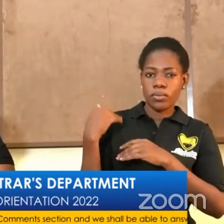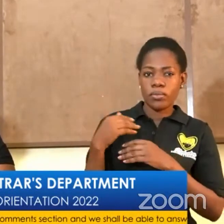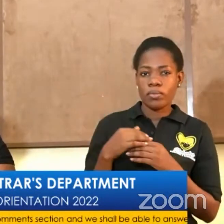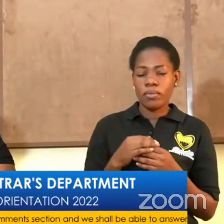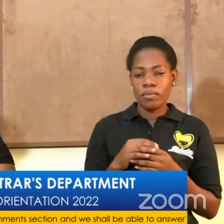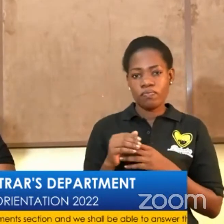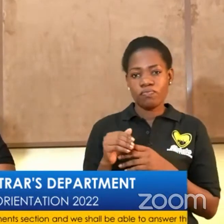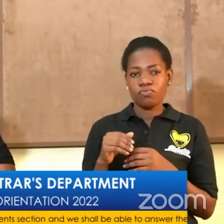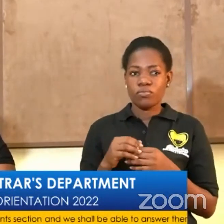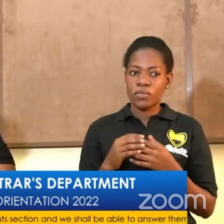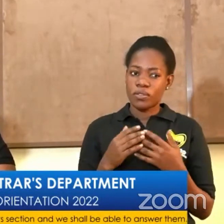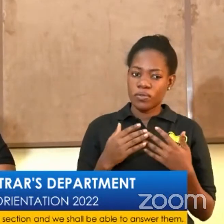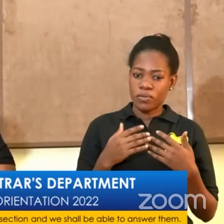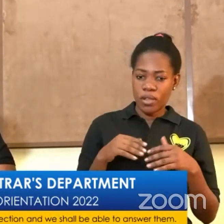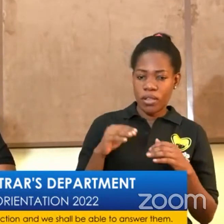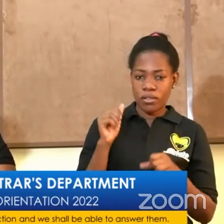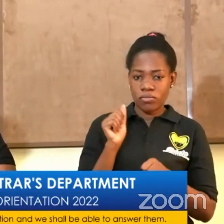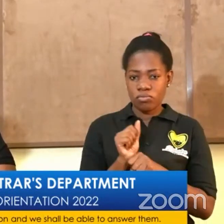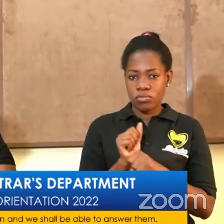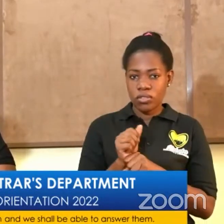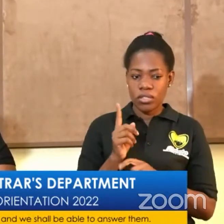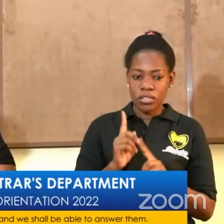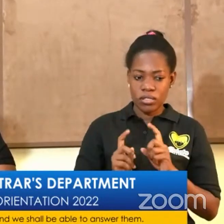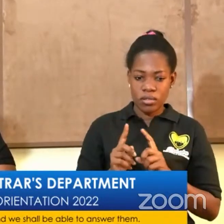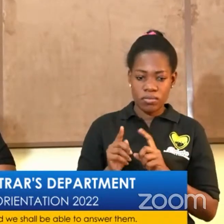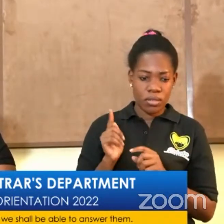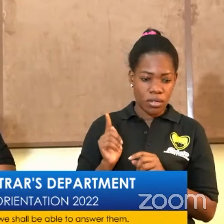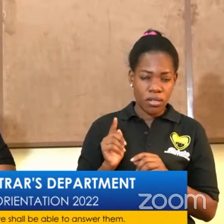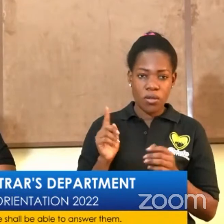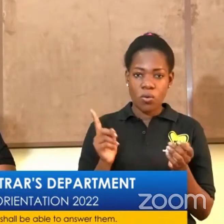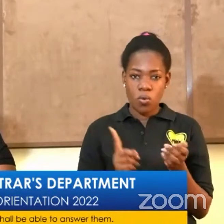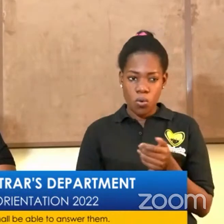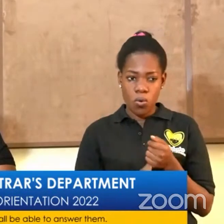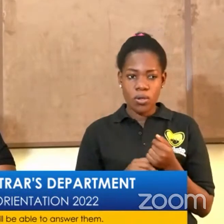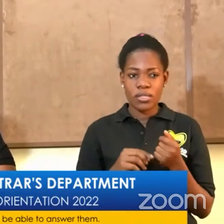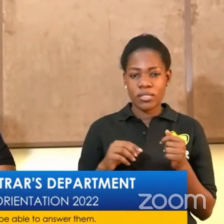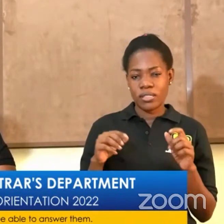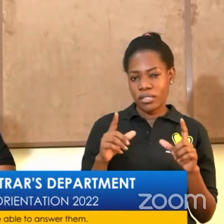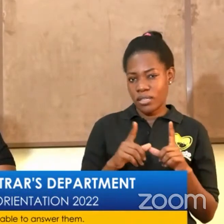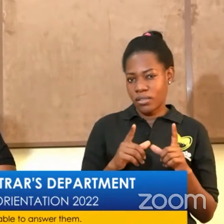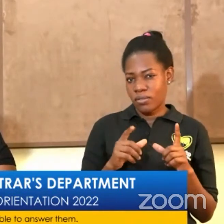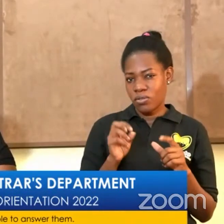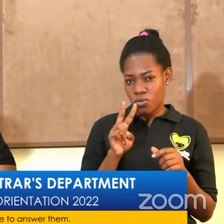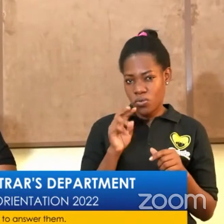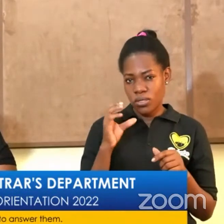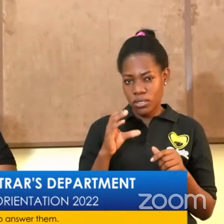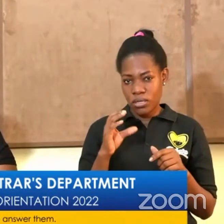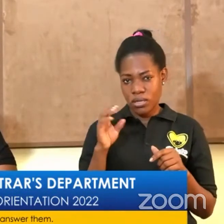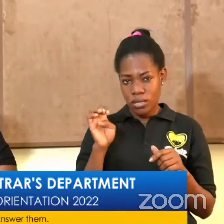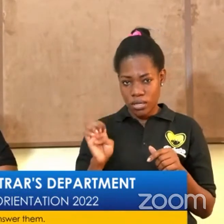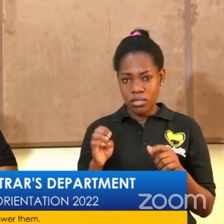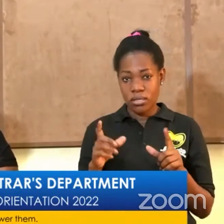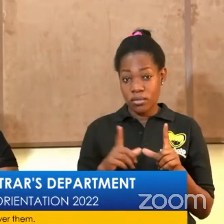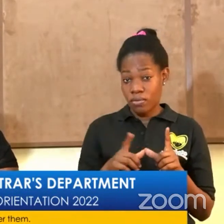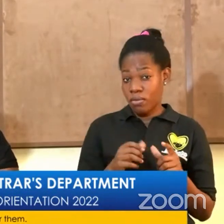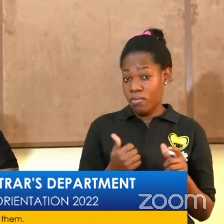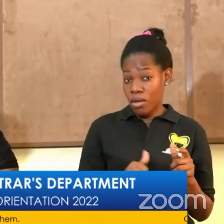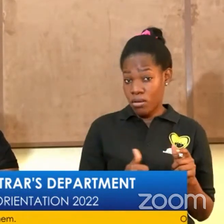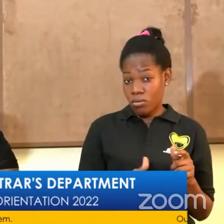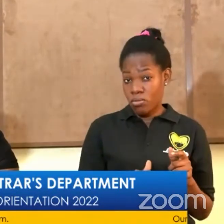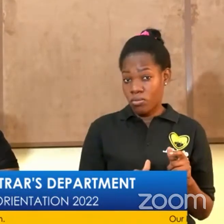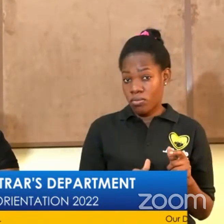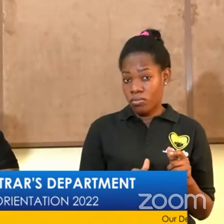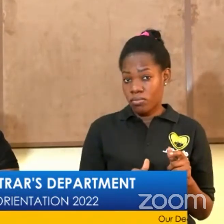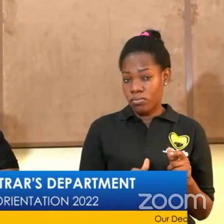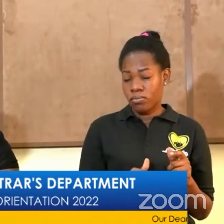UCE has not yet received the UCE certificates? These schools are supposed